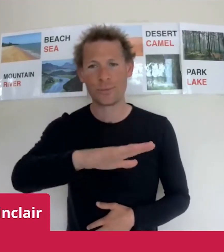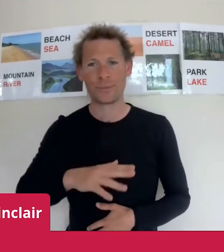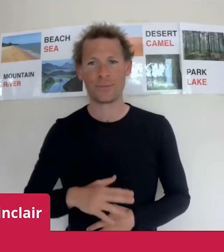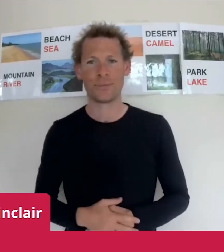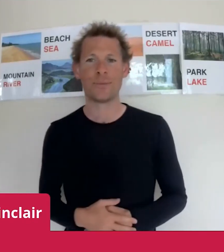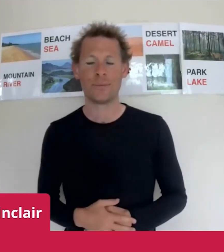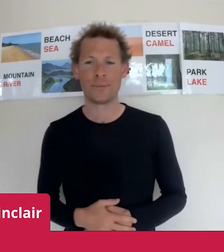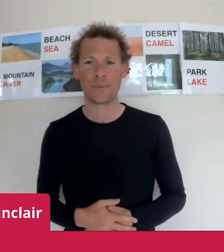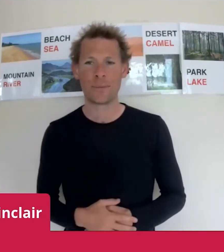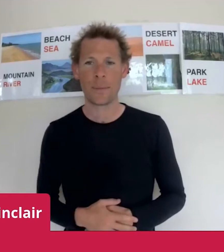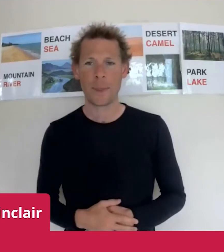Desert.